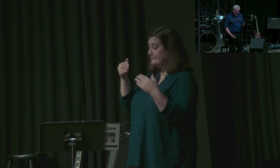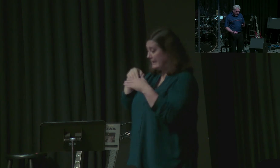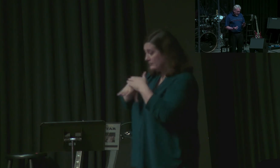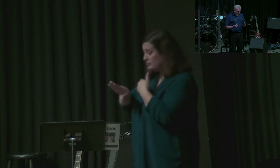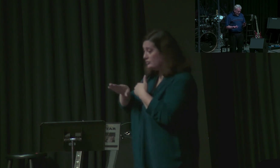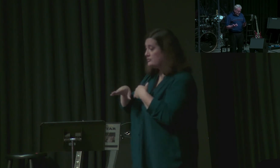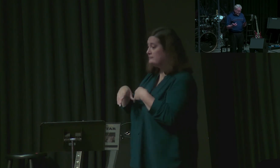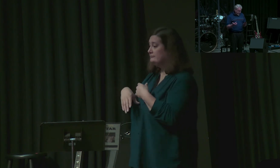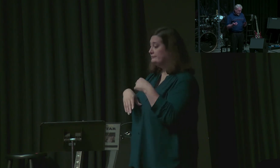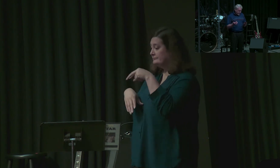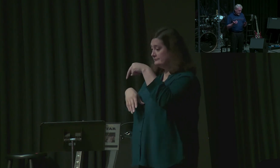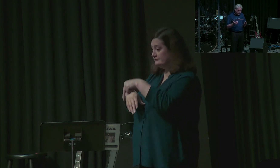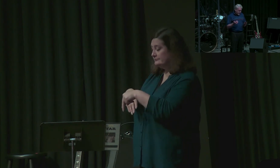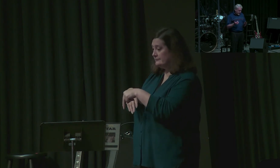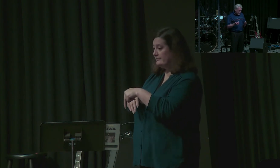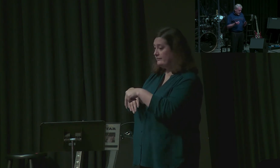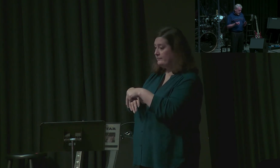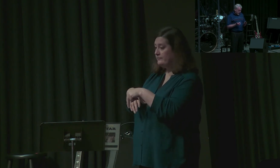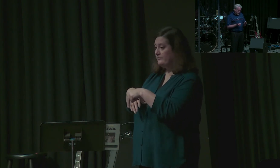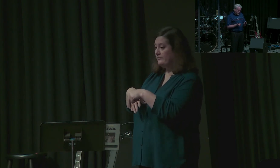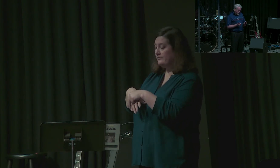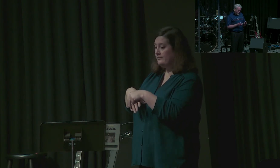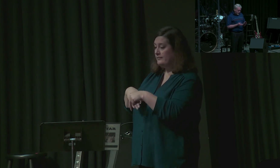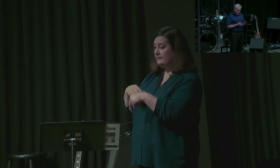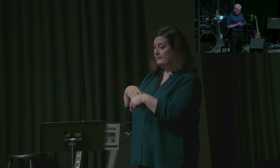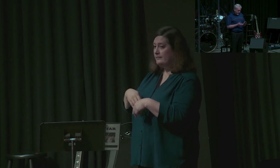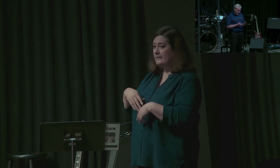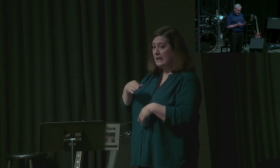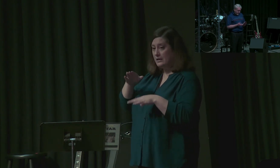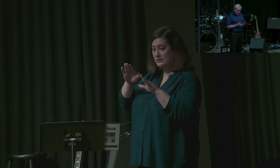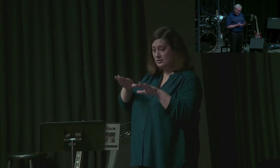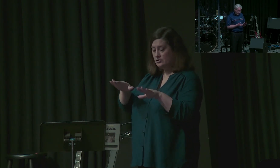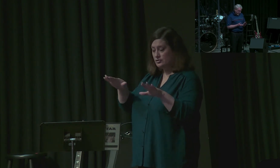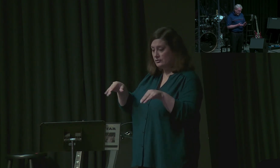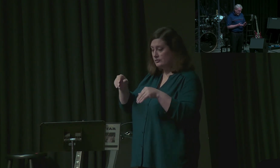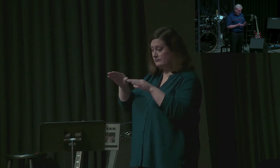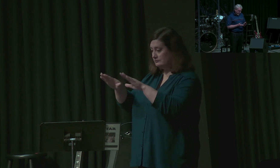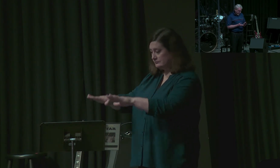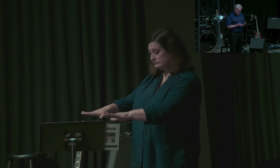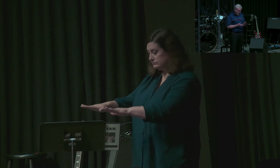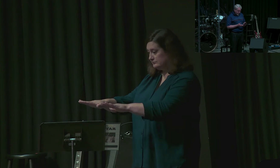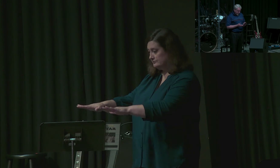them and then begins to exalt the God who has provided for them.